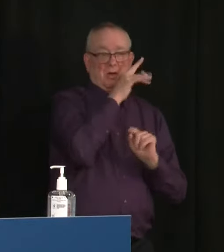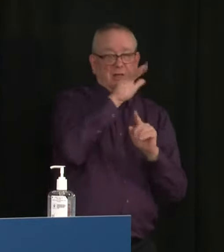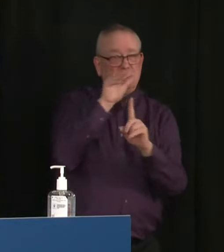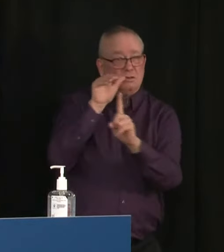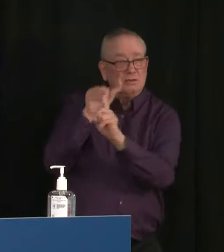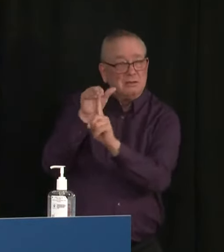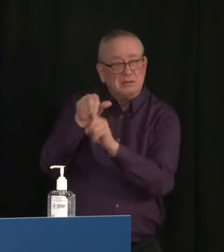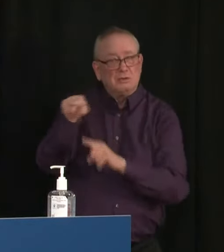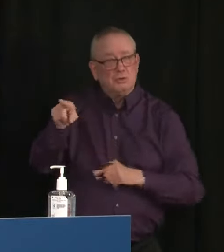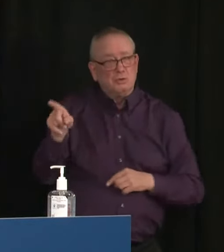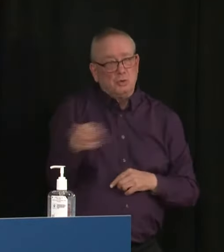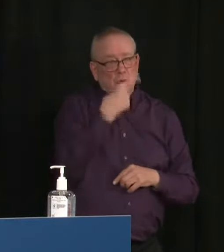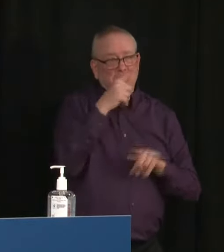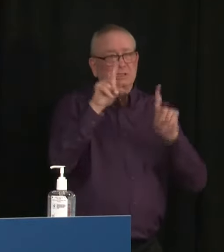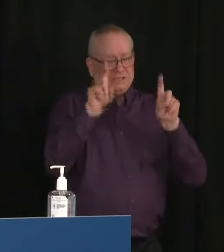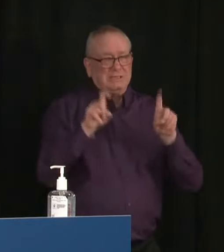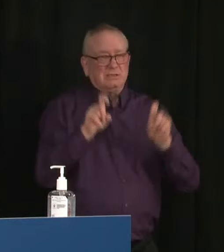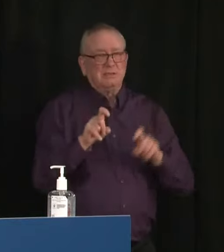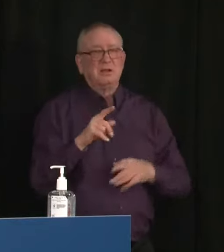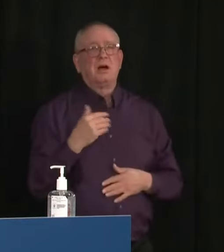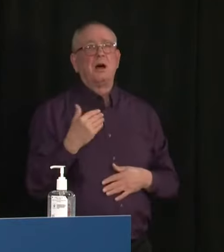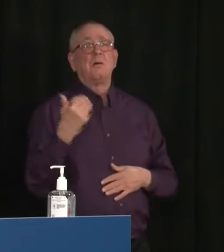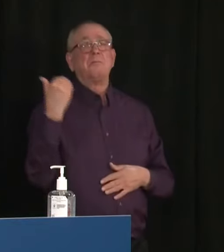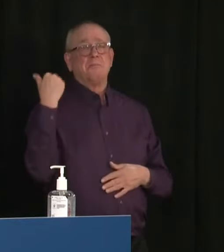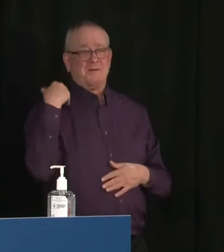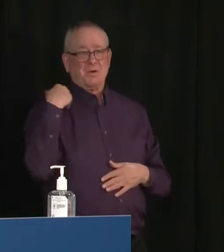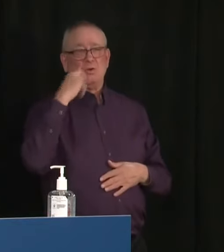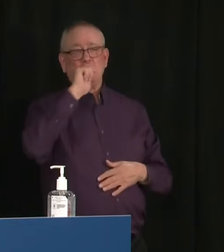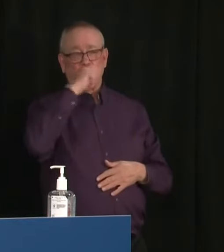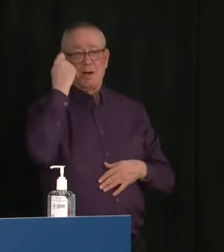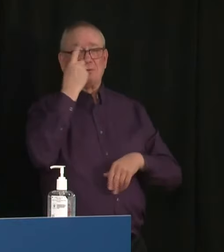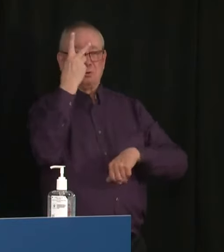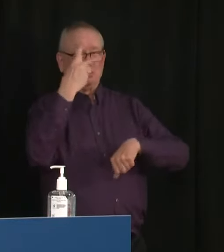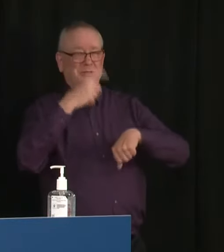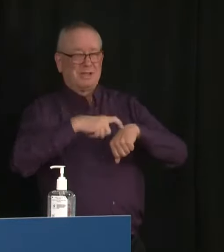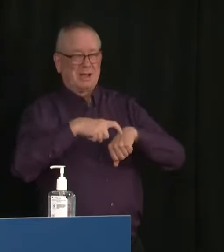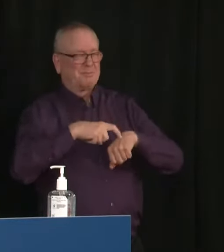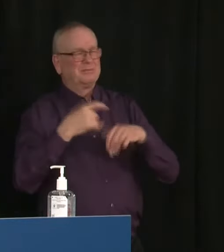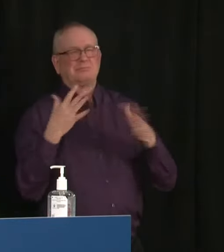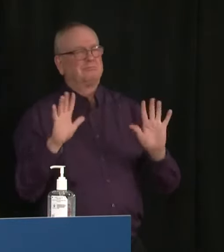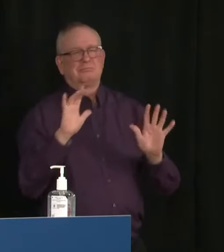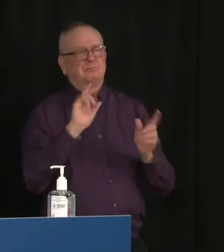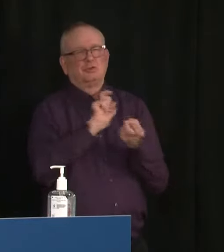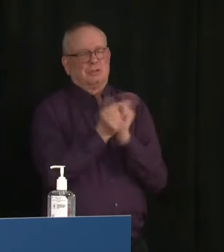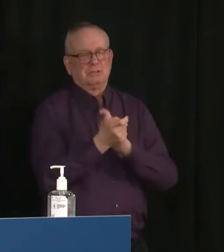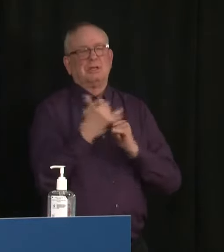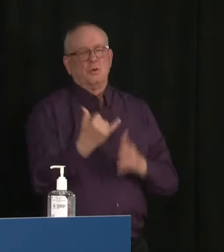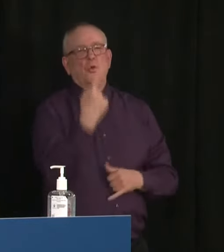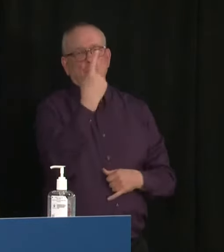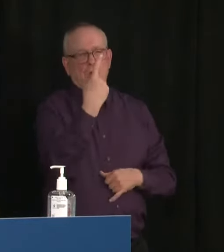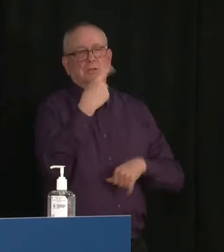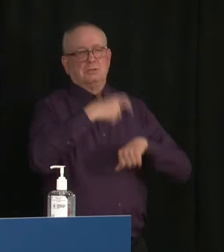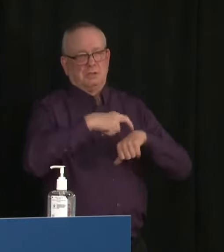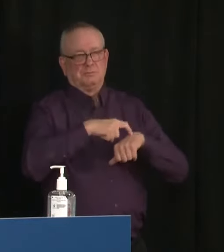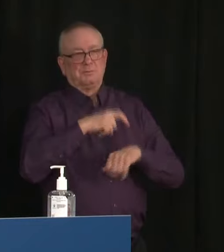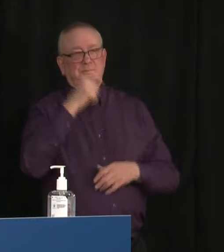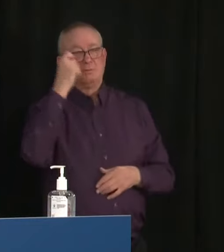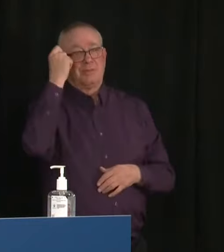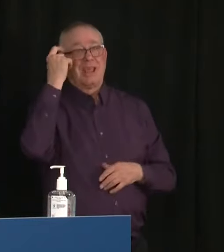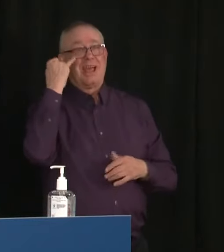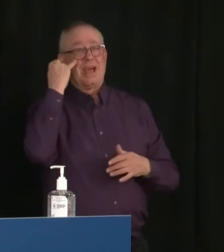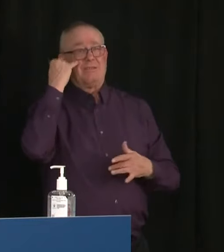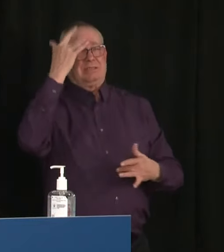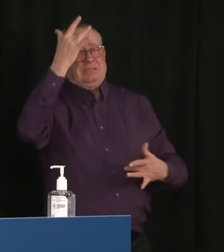at any point after that first test, they can get tested again. Otherwise, they must remain in quarantine until 14 days